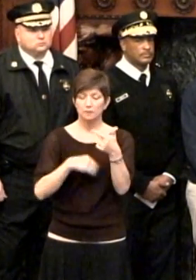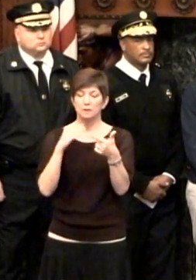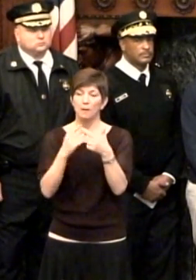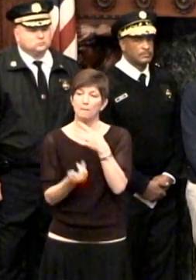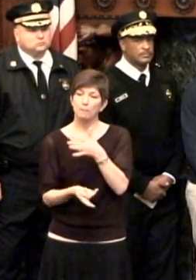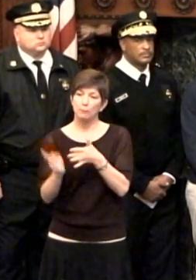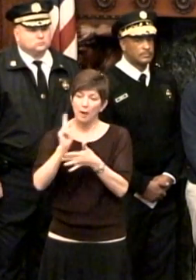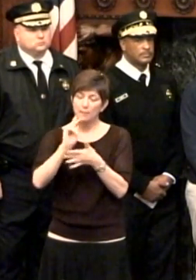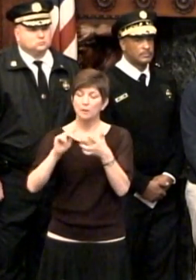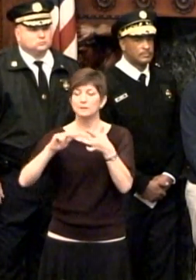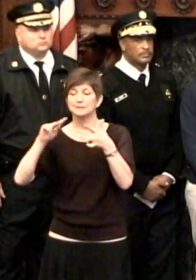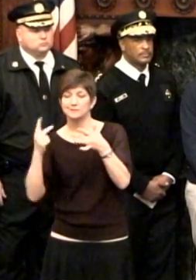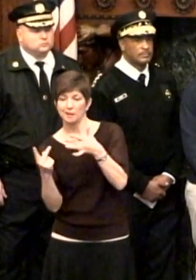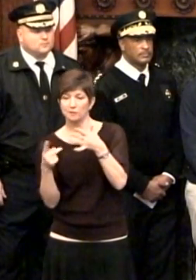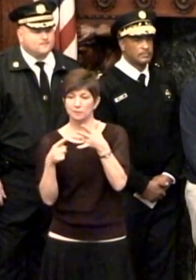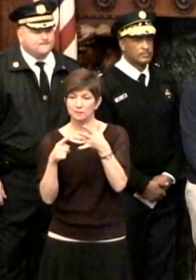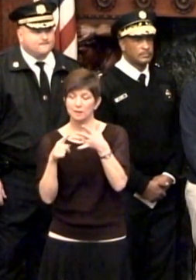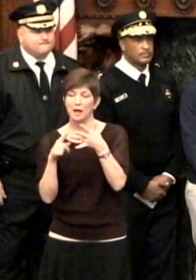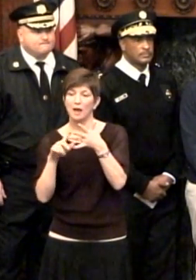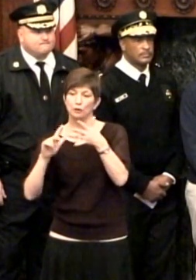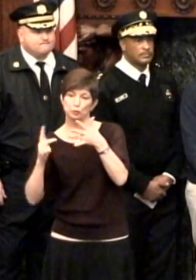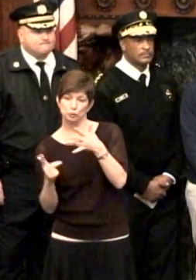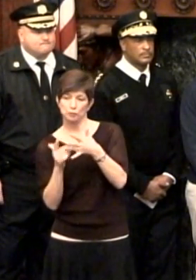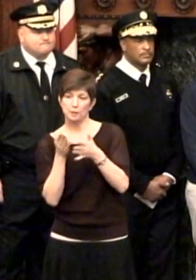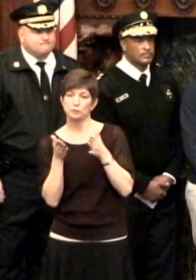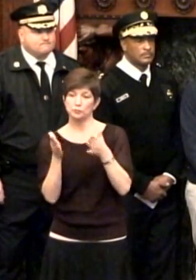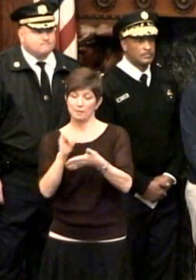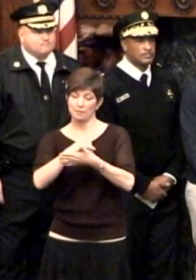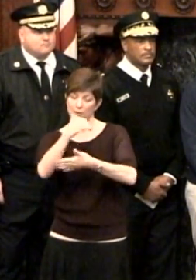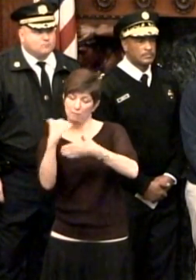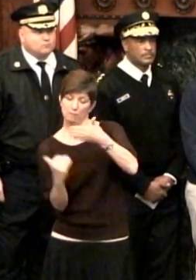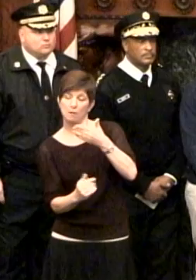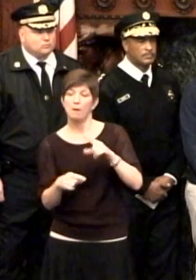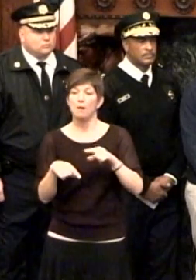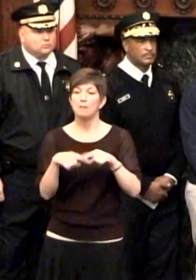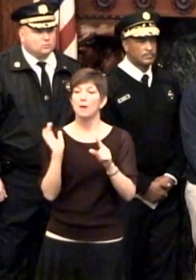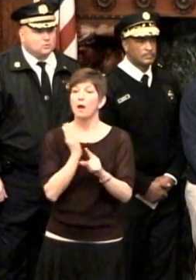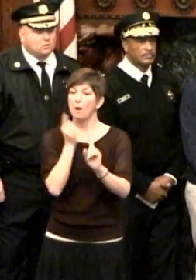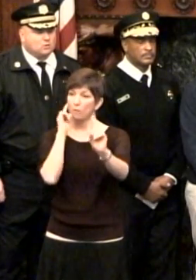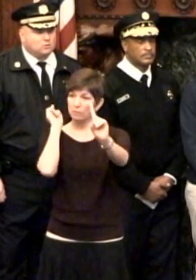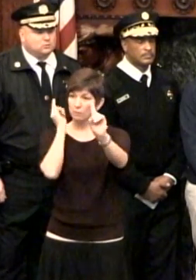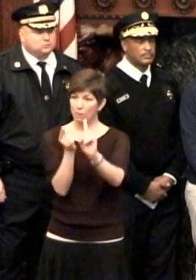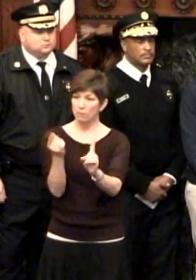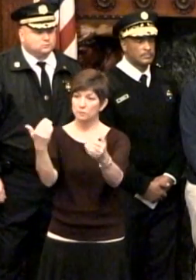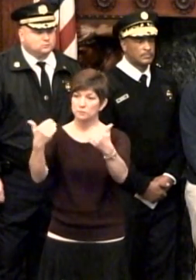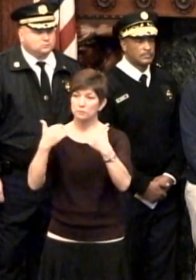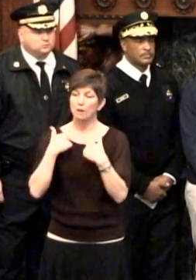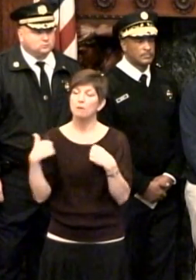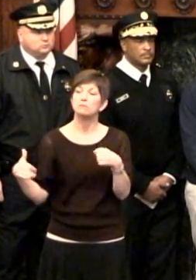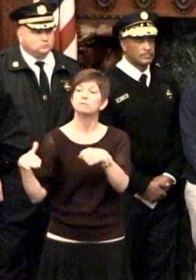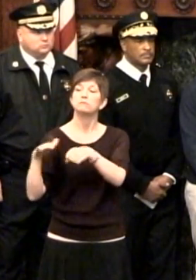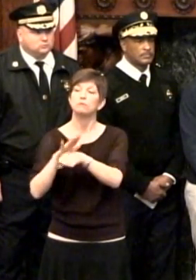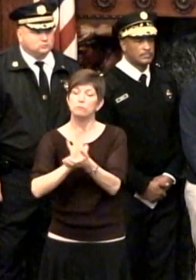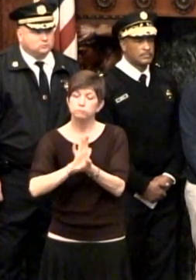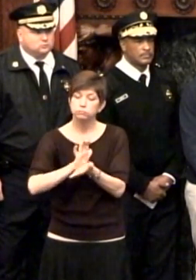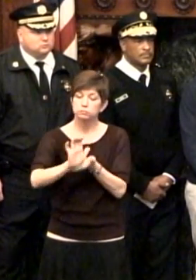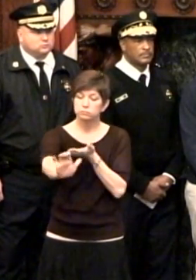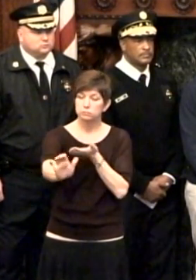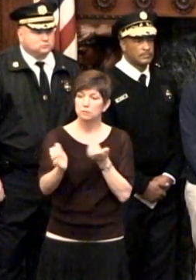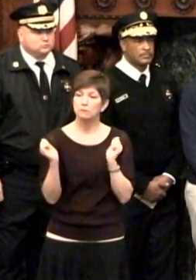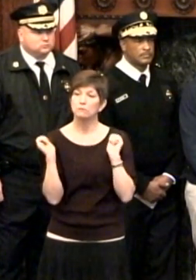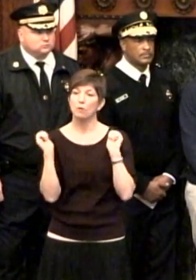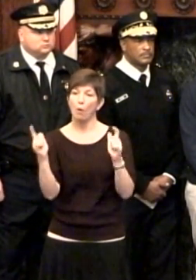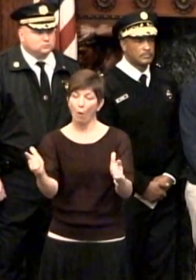primary streets, our secondary streets, and our tertiary streets. But our goal is to have full clearing